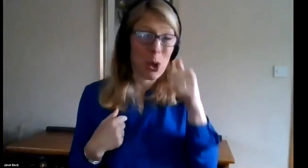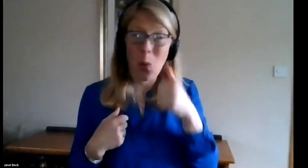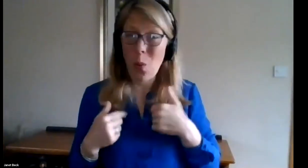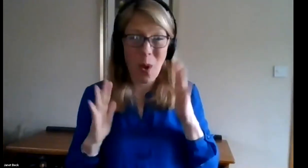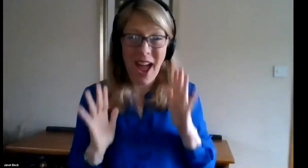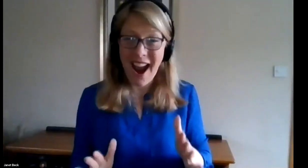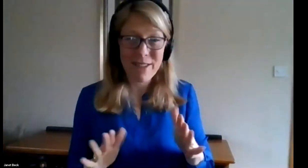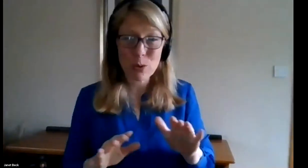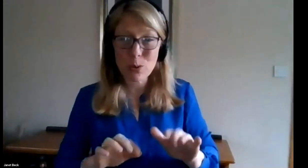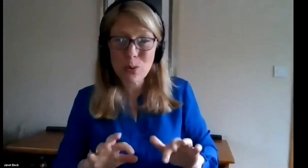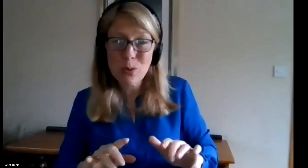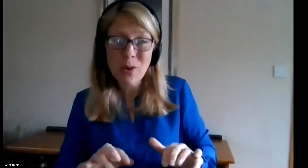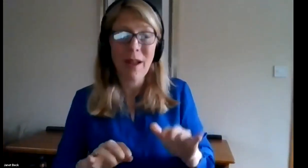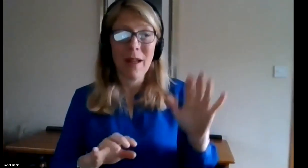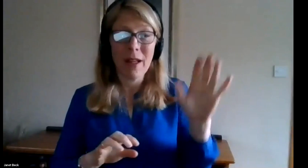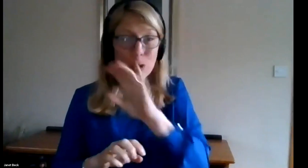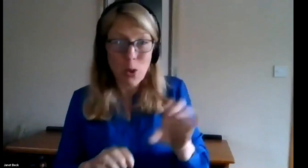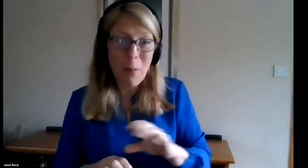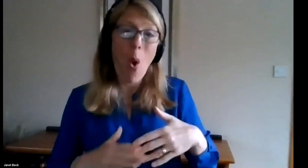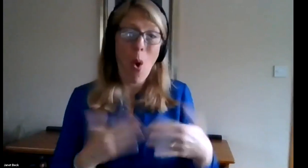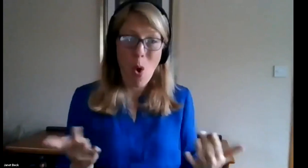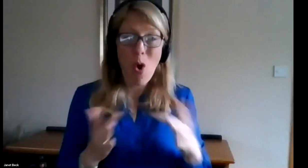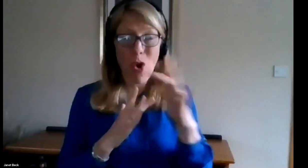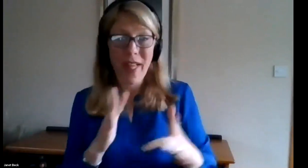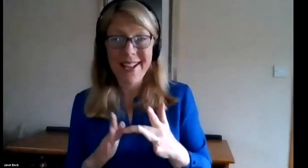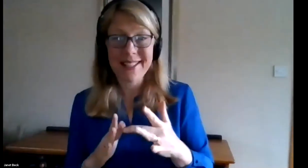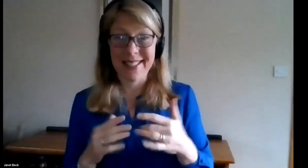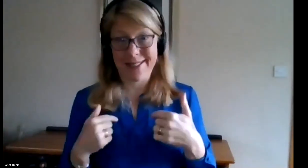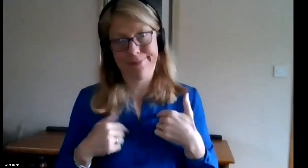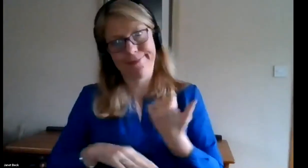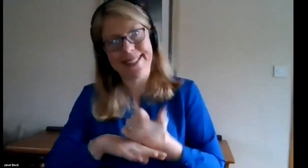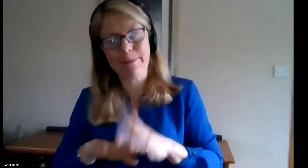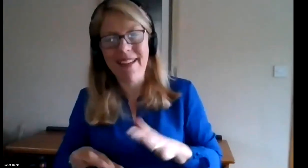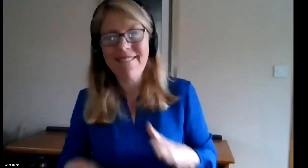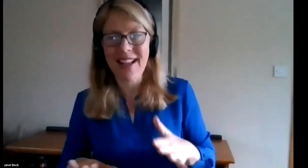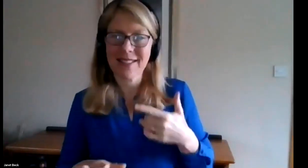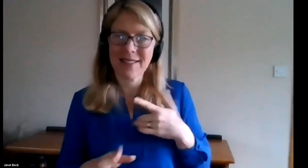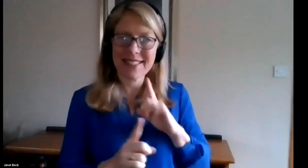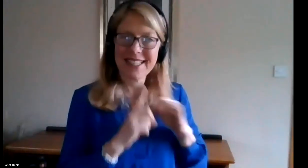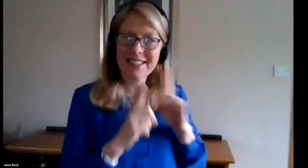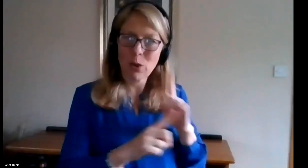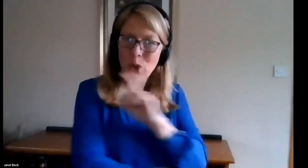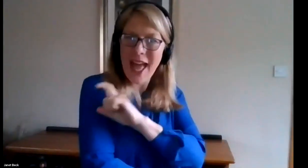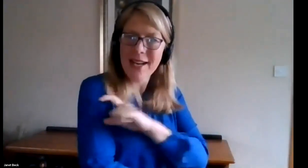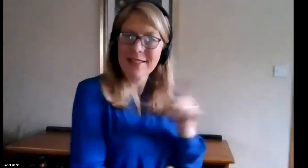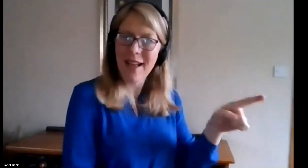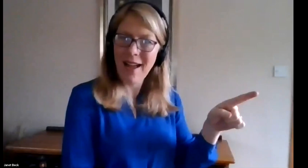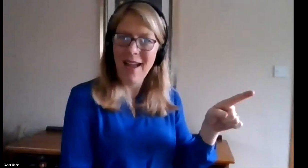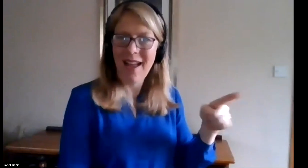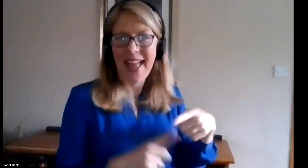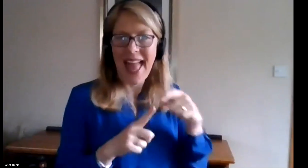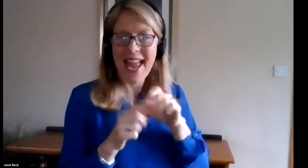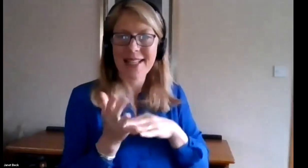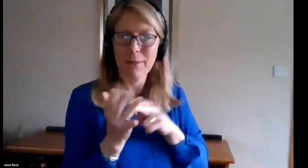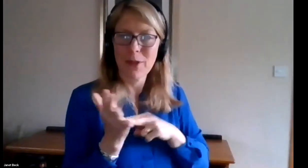be in Belfast interviewing businesses here in Canada. But the biggest thing that affected me was